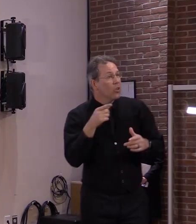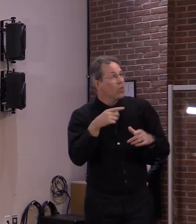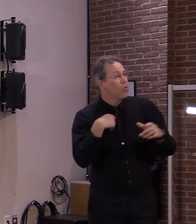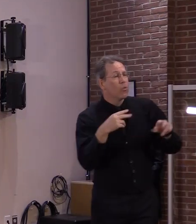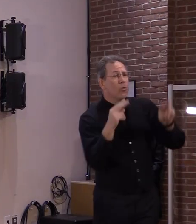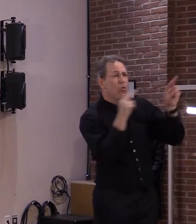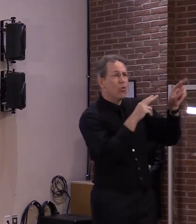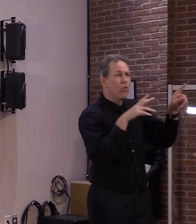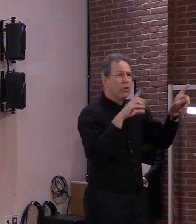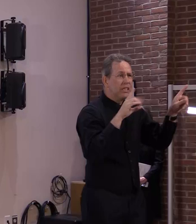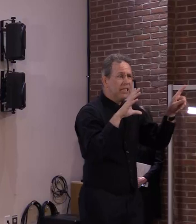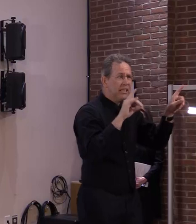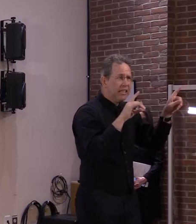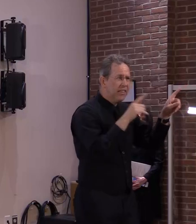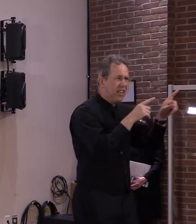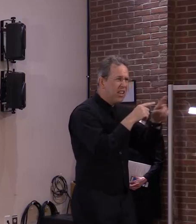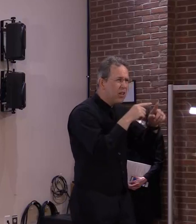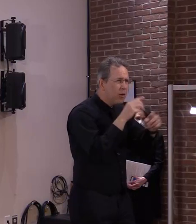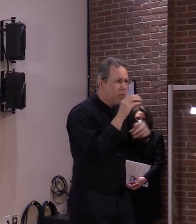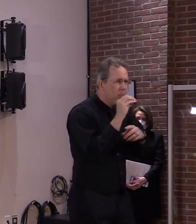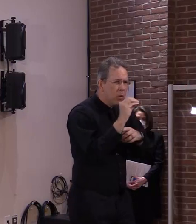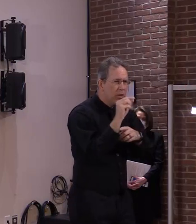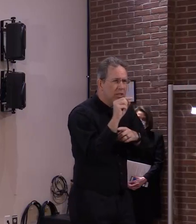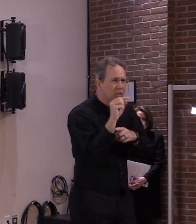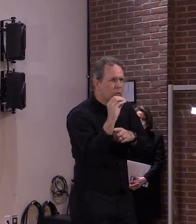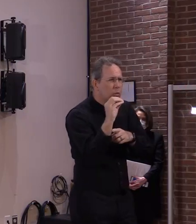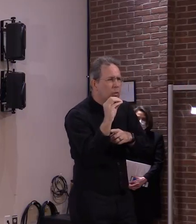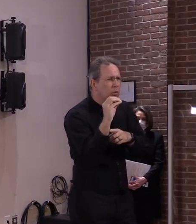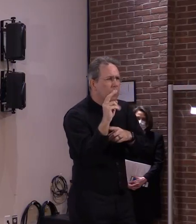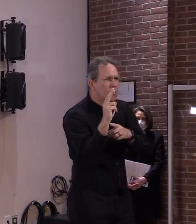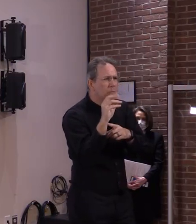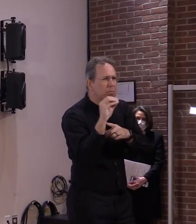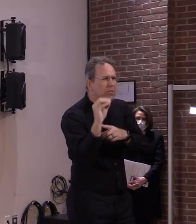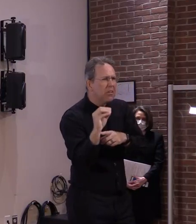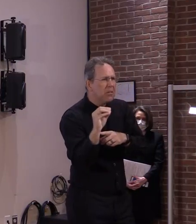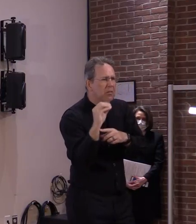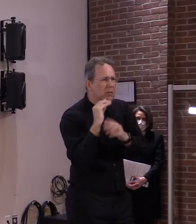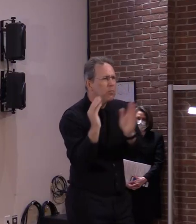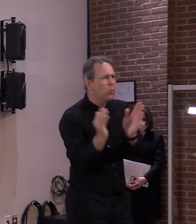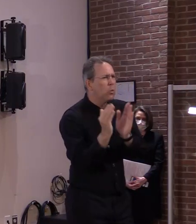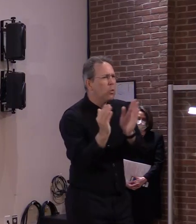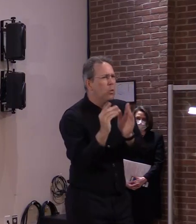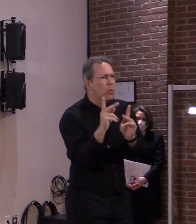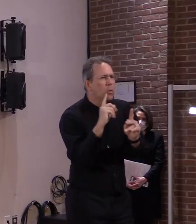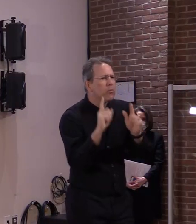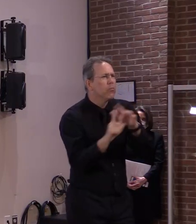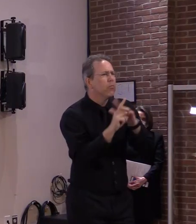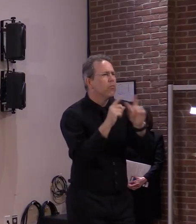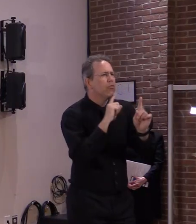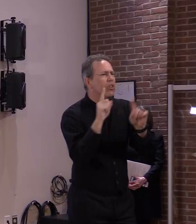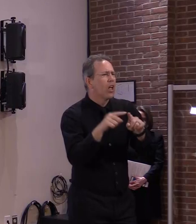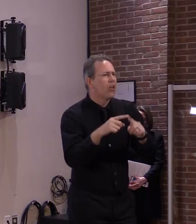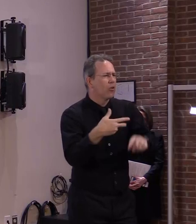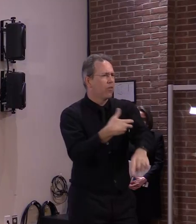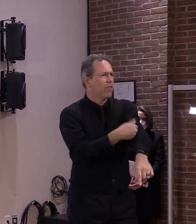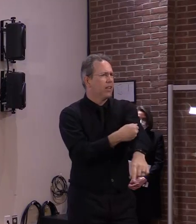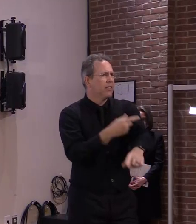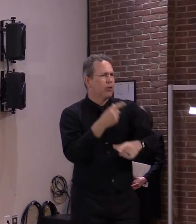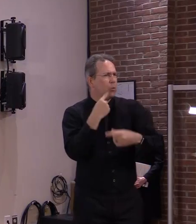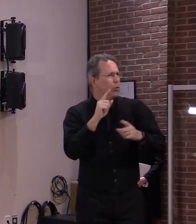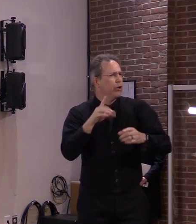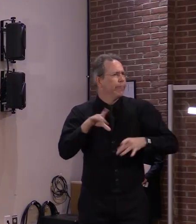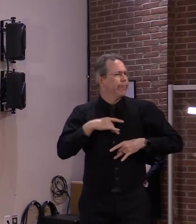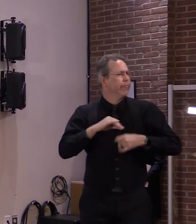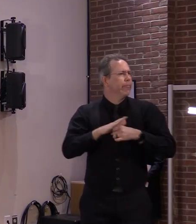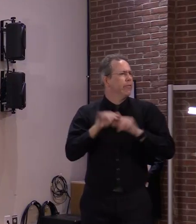0.007% as the rate of breakthrough. According to the national data, these